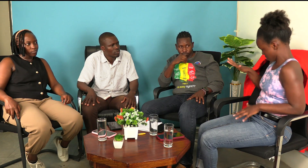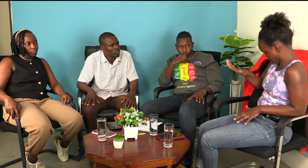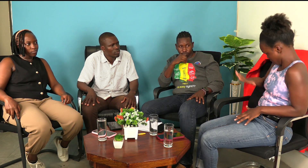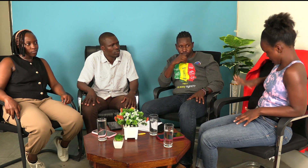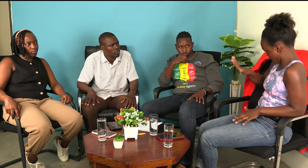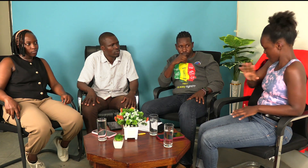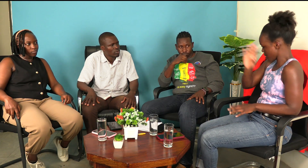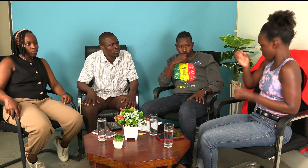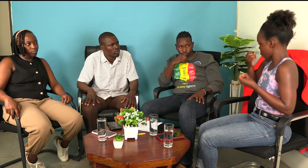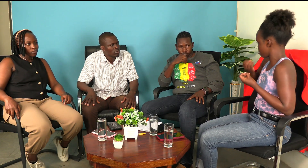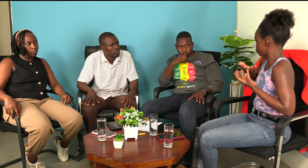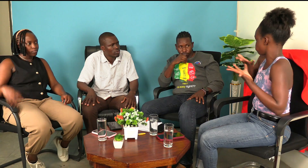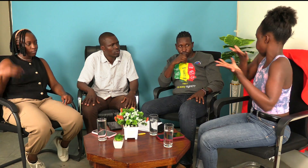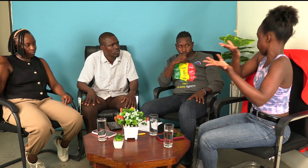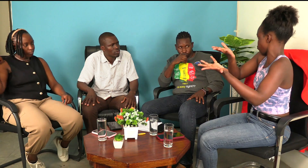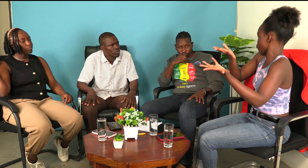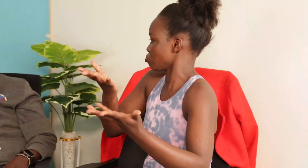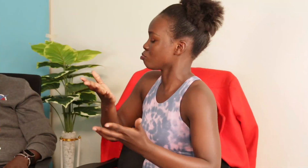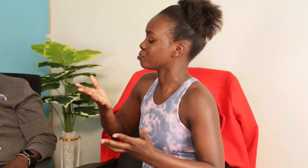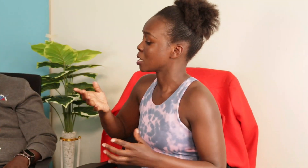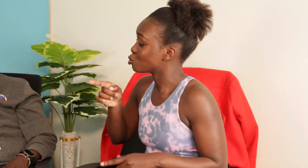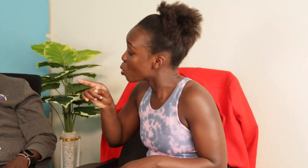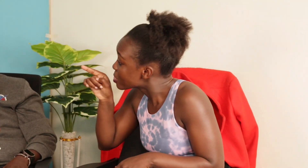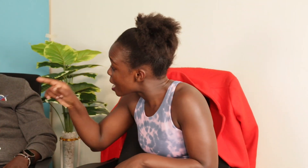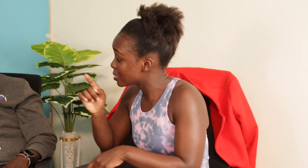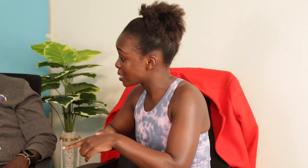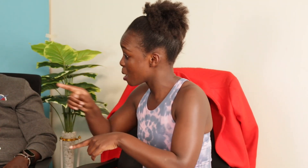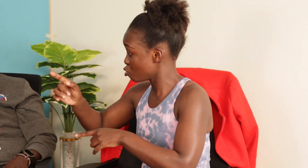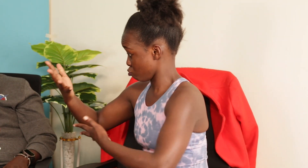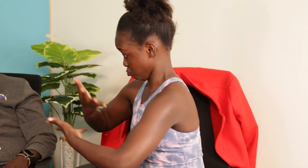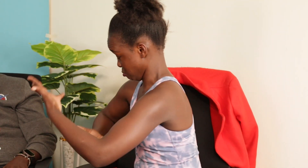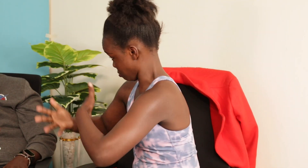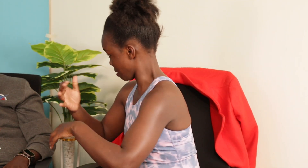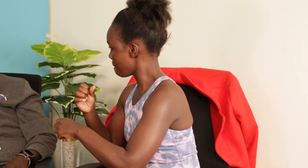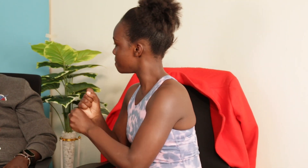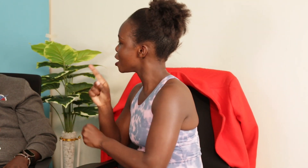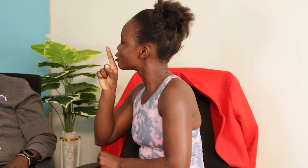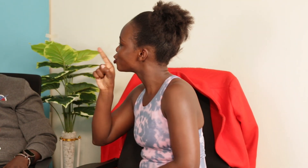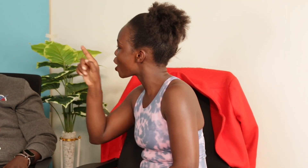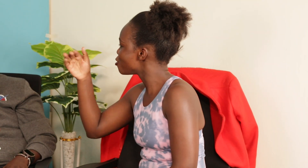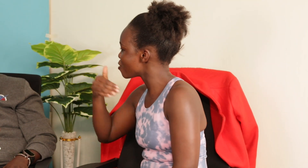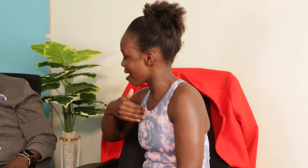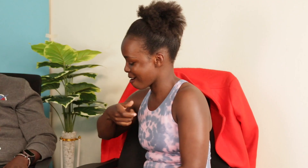have already expressed myself, I've told you what my issues are. This should not, I should not hear them out